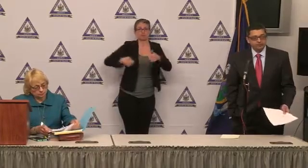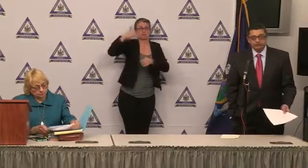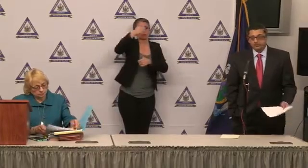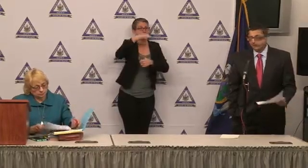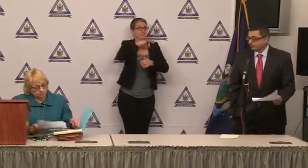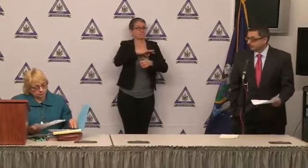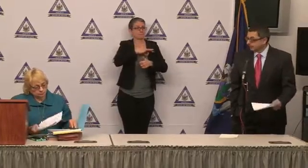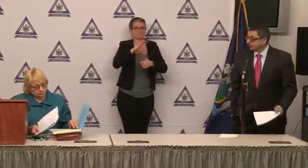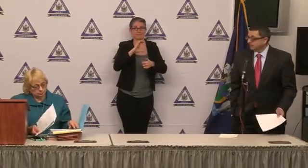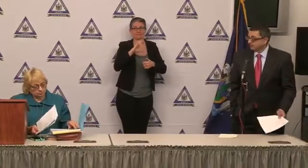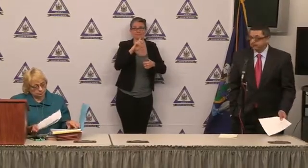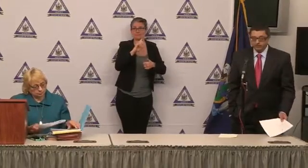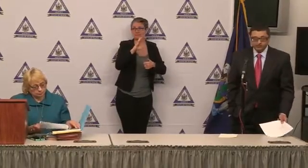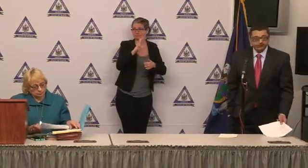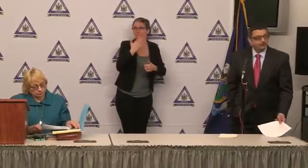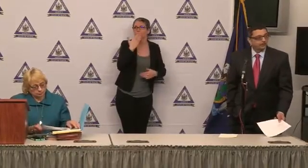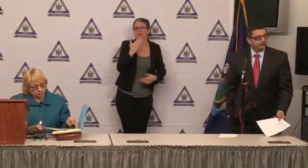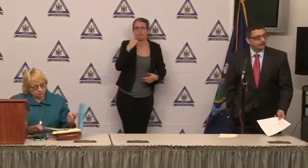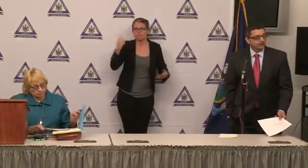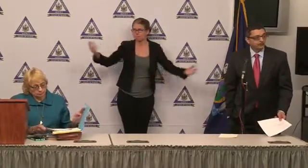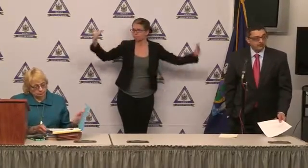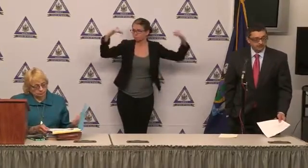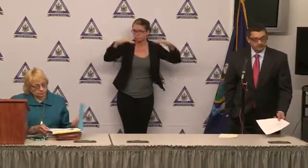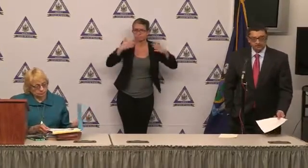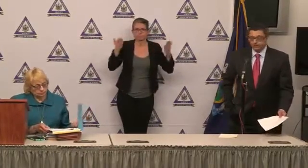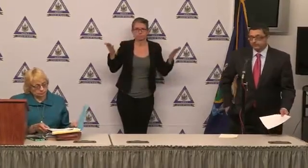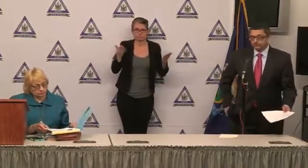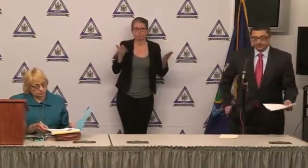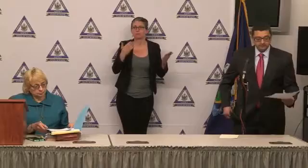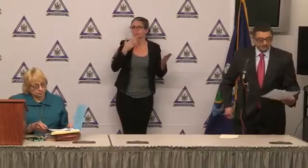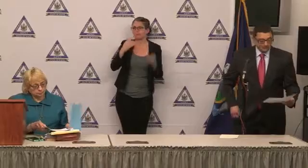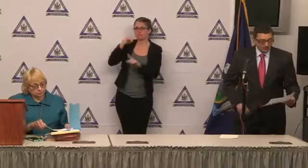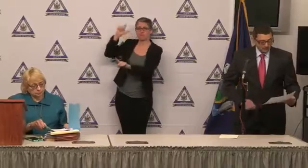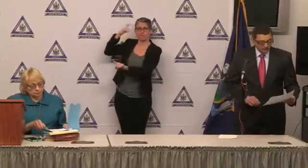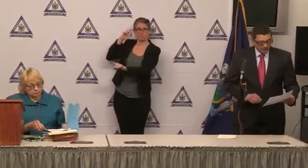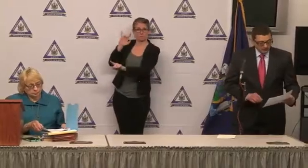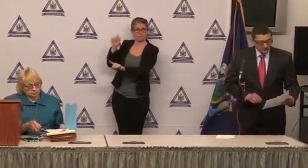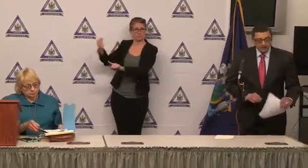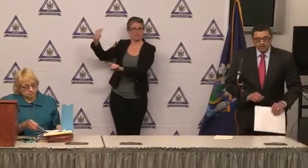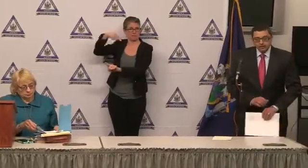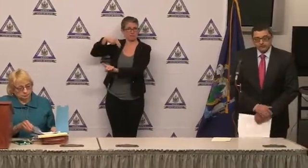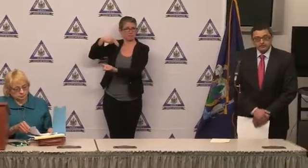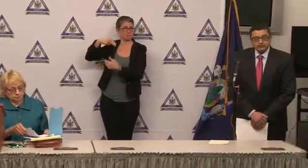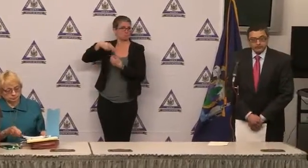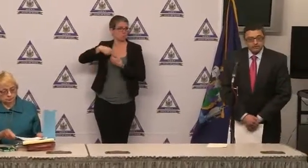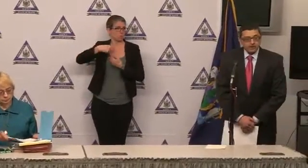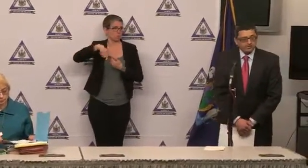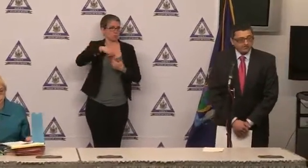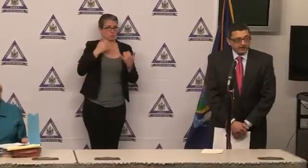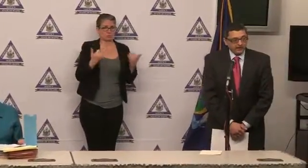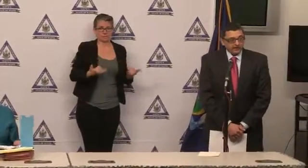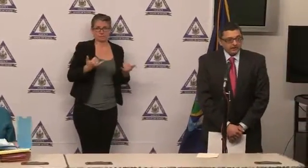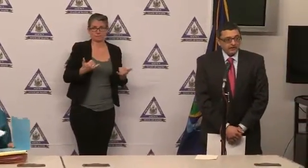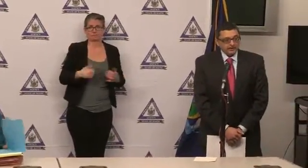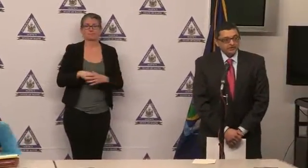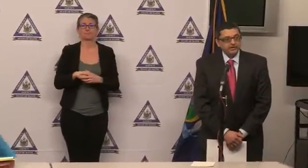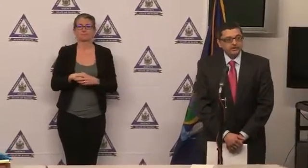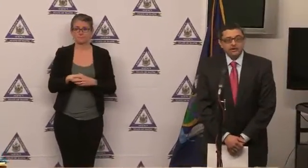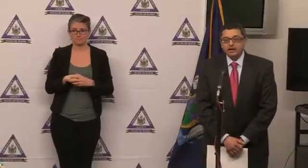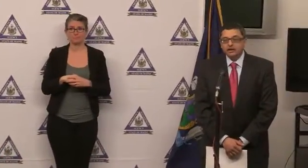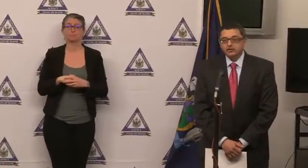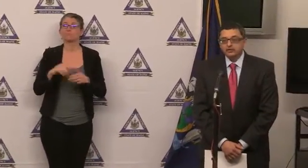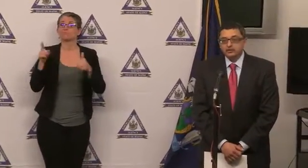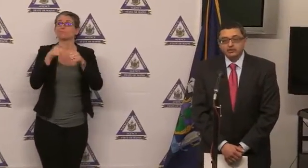you all for joining, and thank you to Governor Mills for being here as well today. I'd like to start by providing an